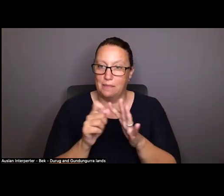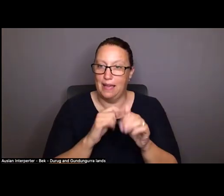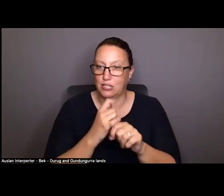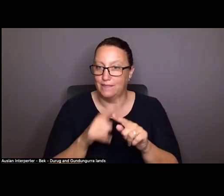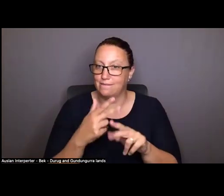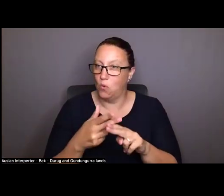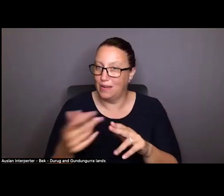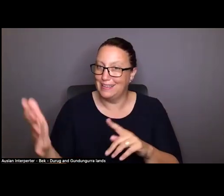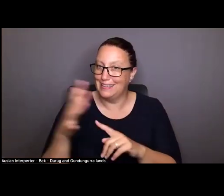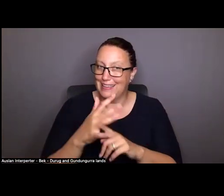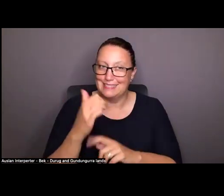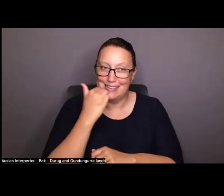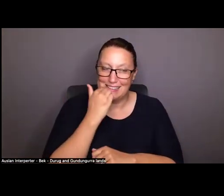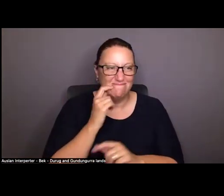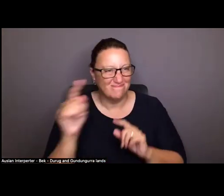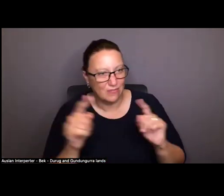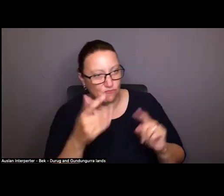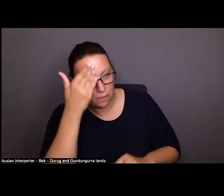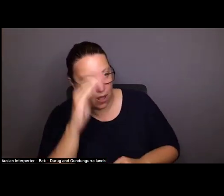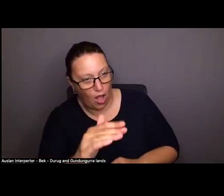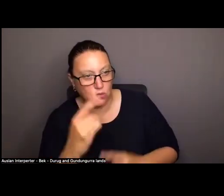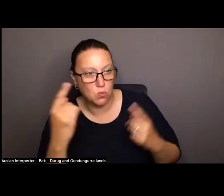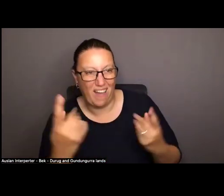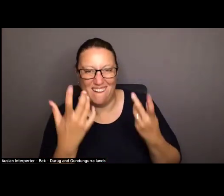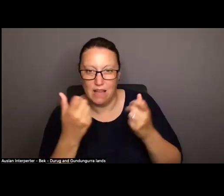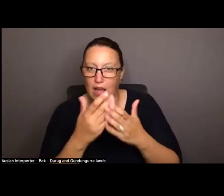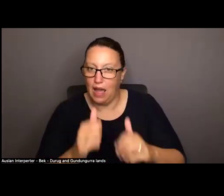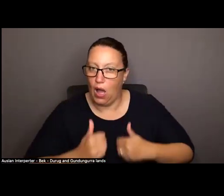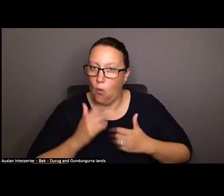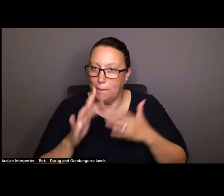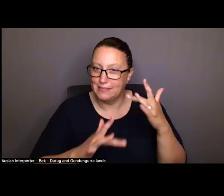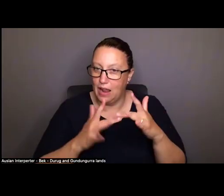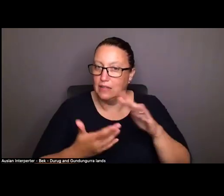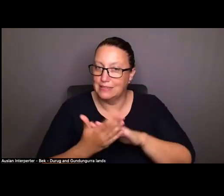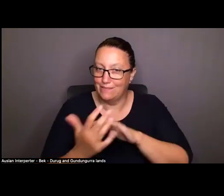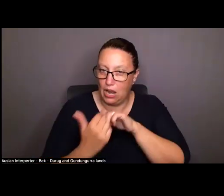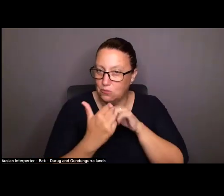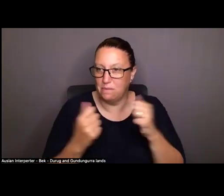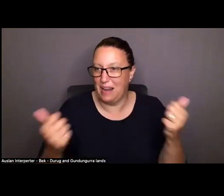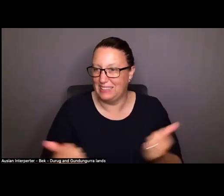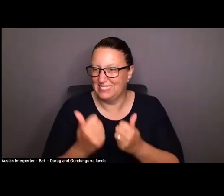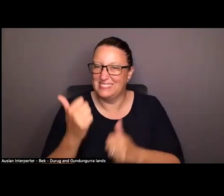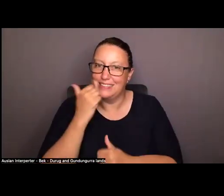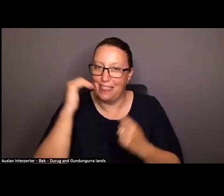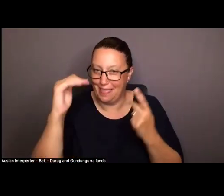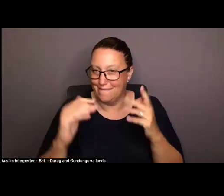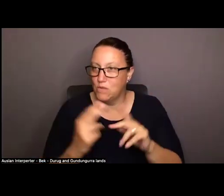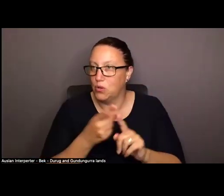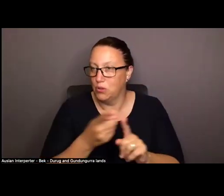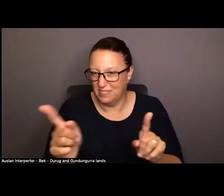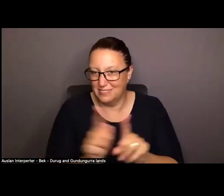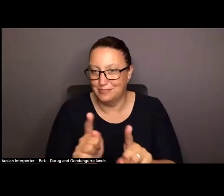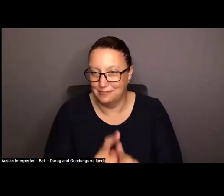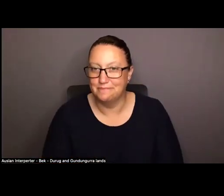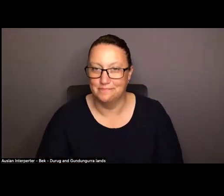And that's just a good pointer for people that there is on our website under the fellowships page, a lot of those dates there for you if you